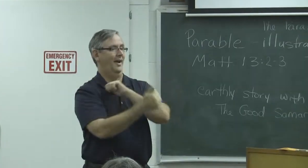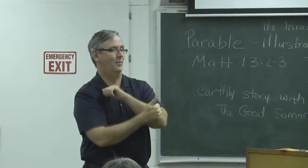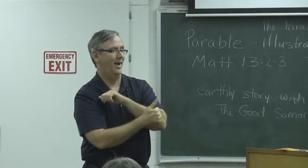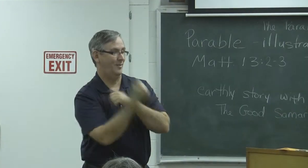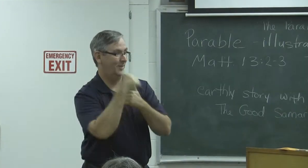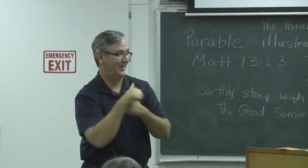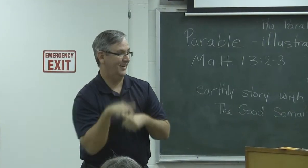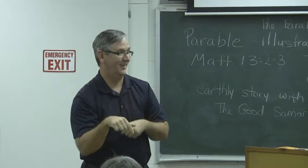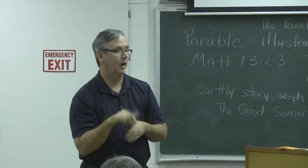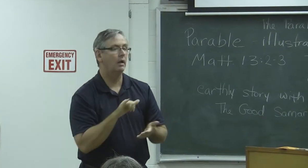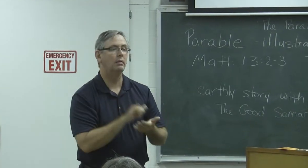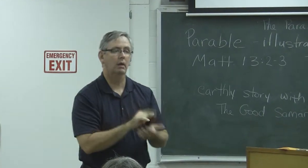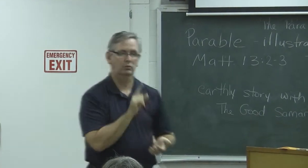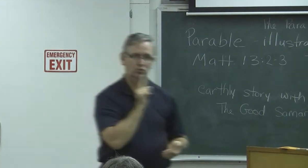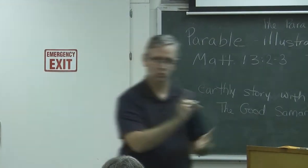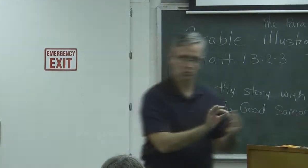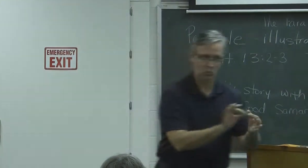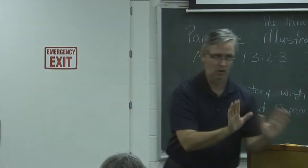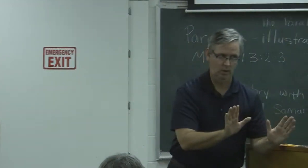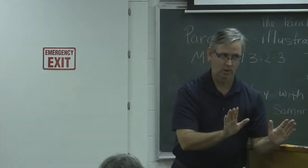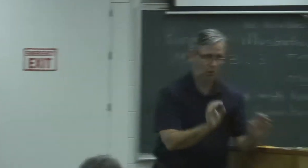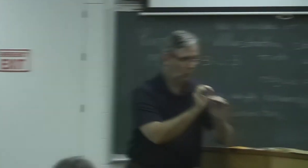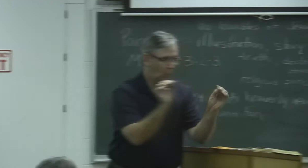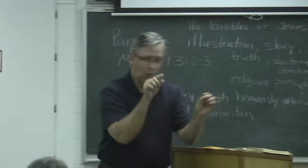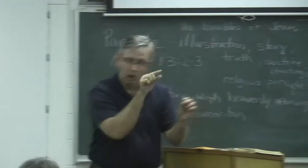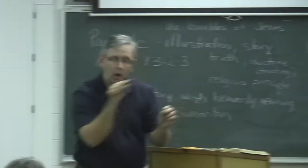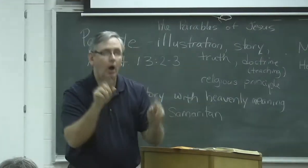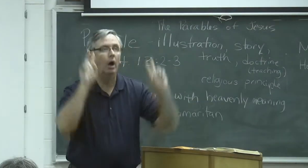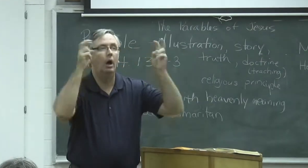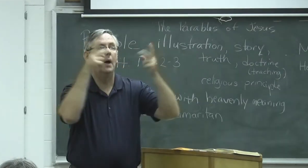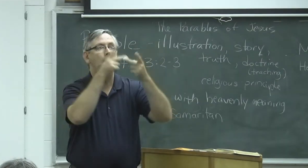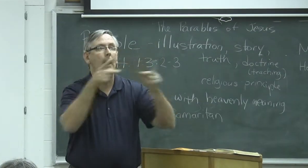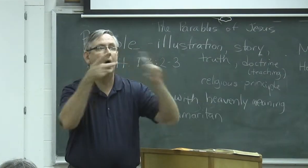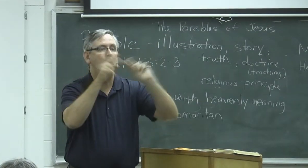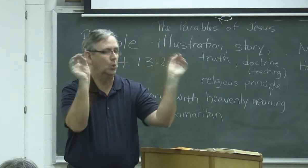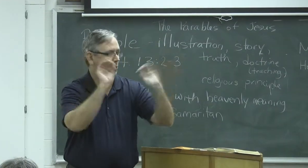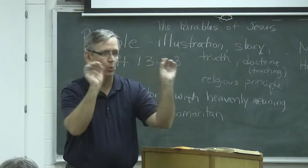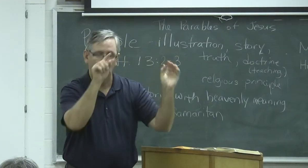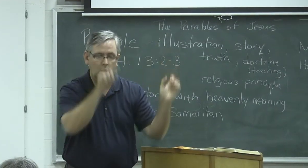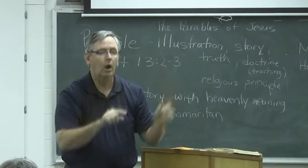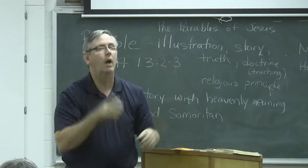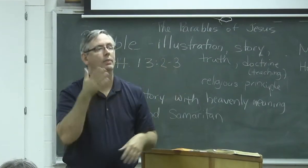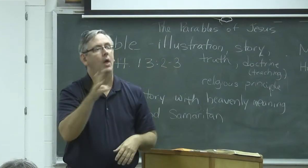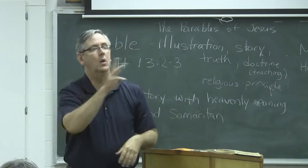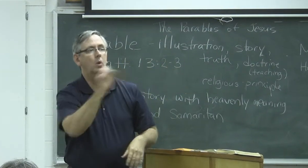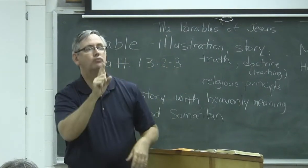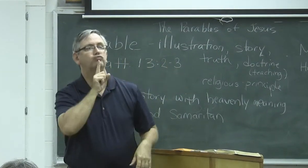woke up when he died, he went to be with Abraham. That's a true story. It's no parable.